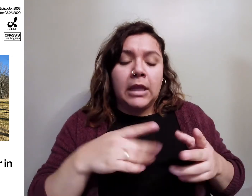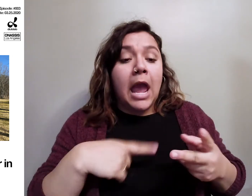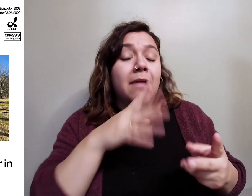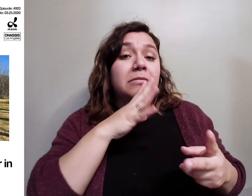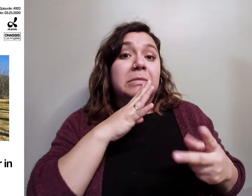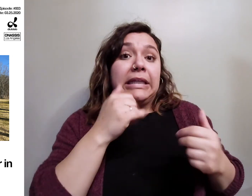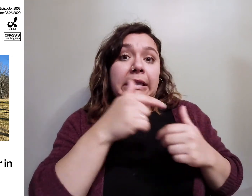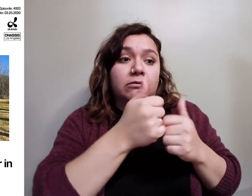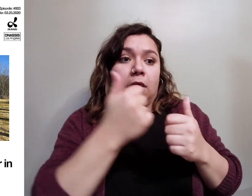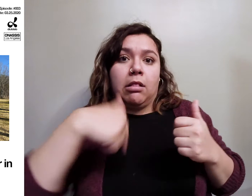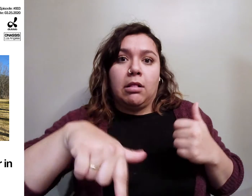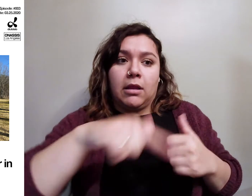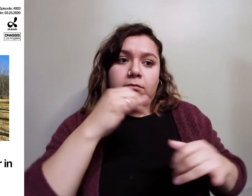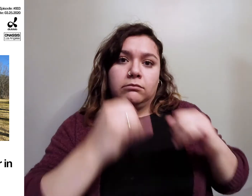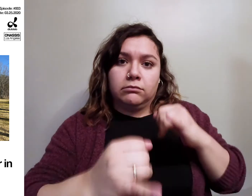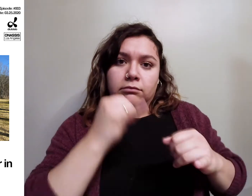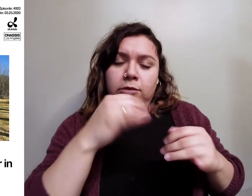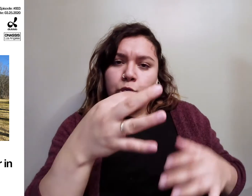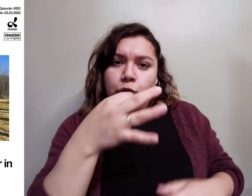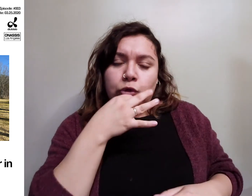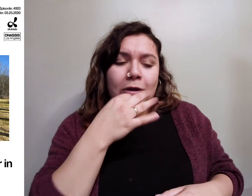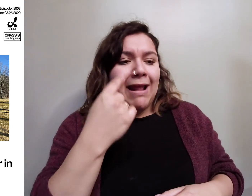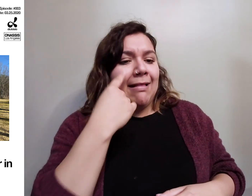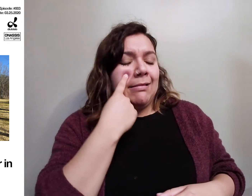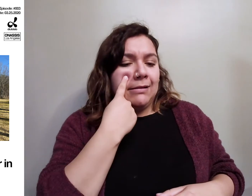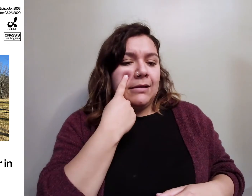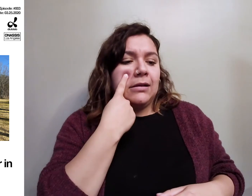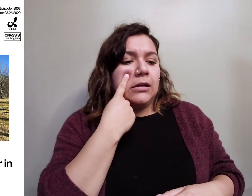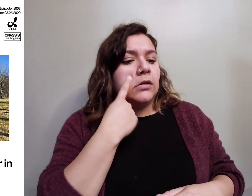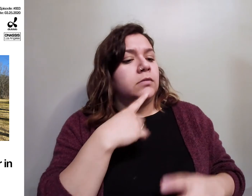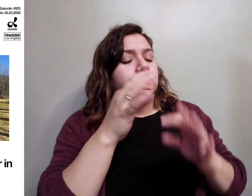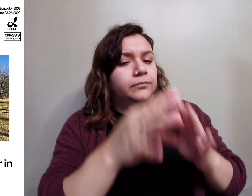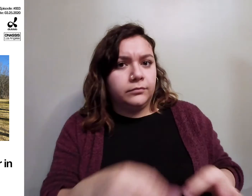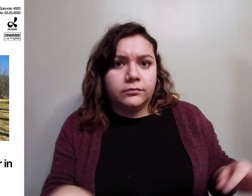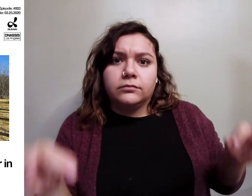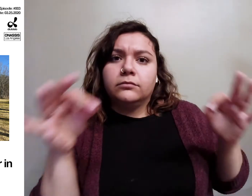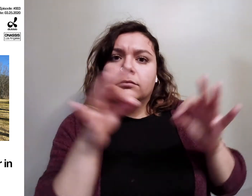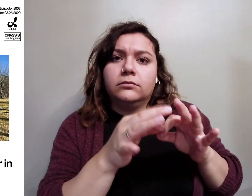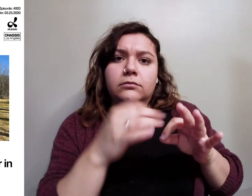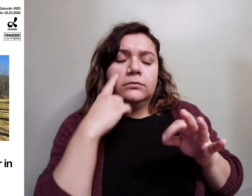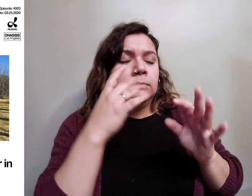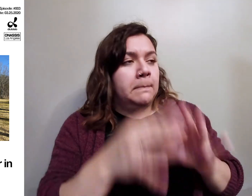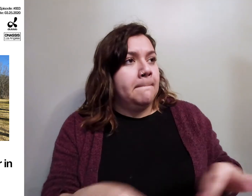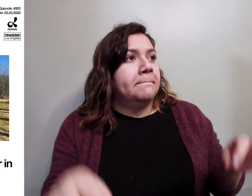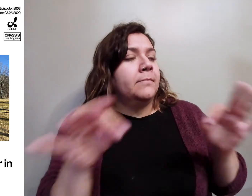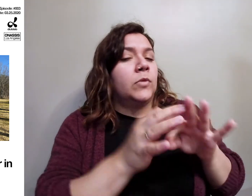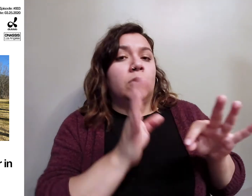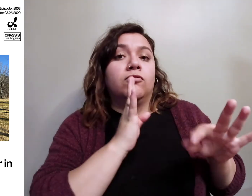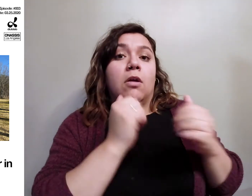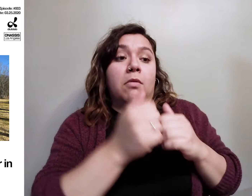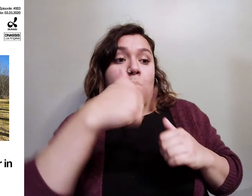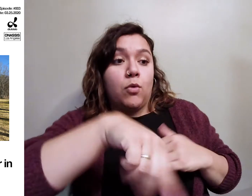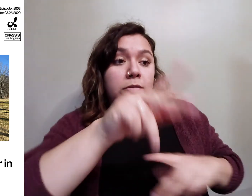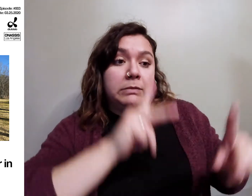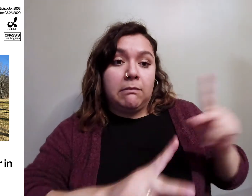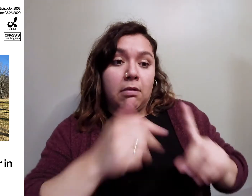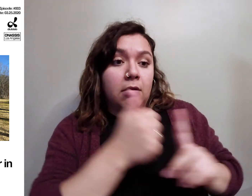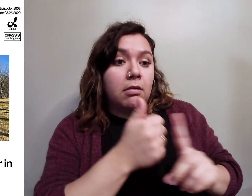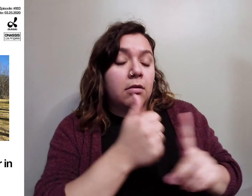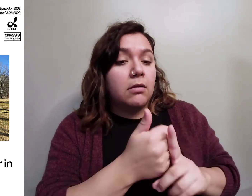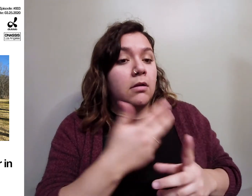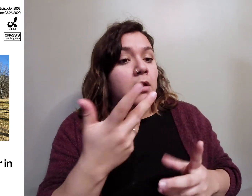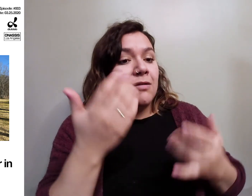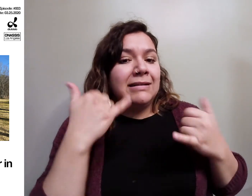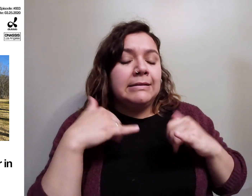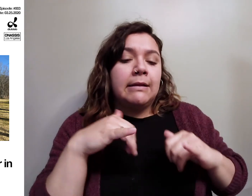of service and cannot remove themselves from life, which is to some extent a luxury.